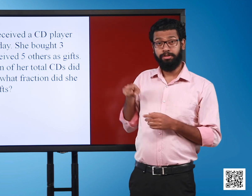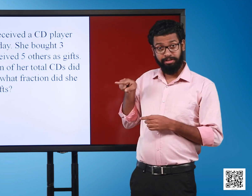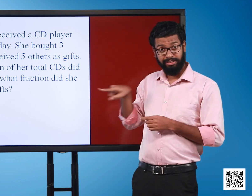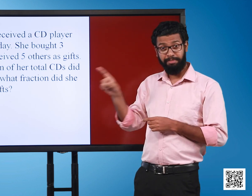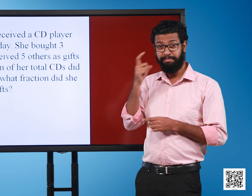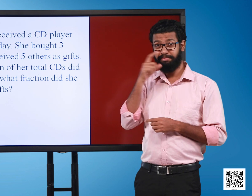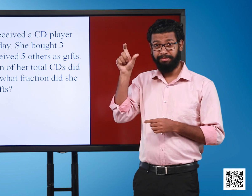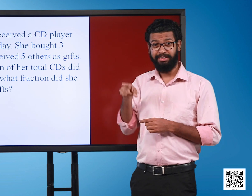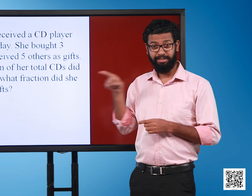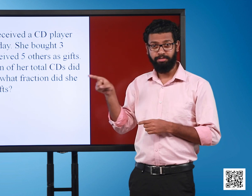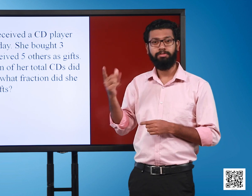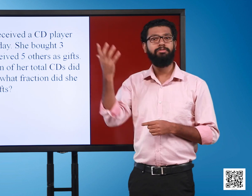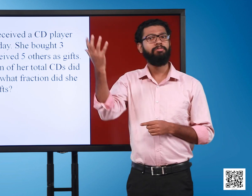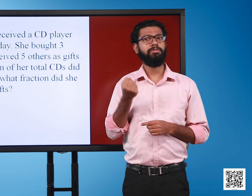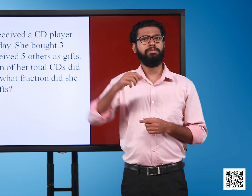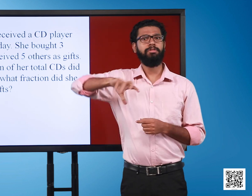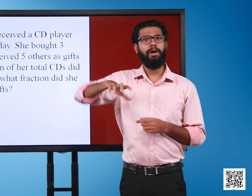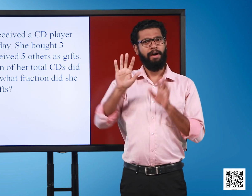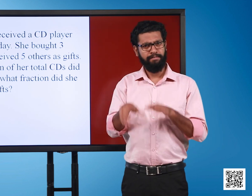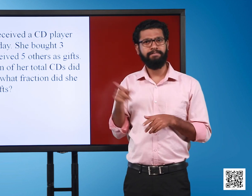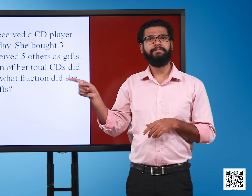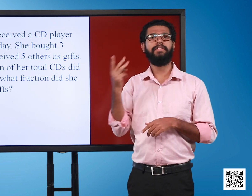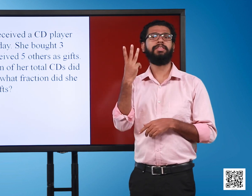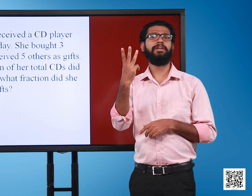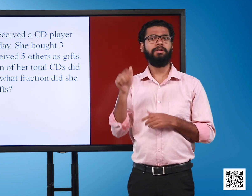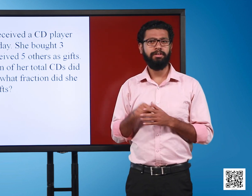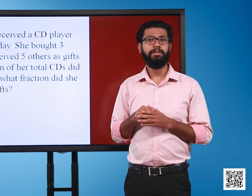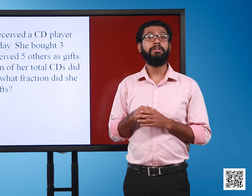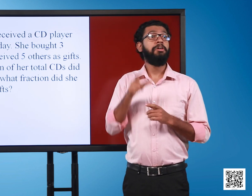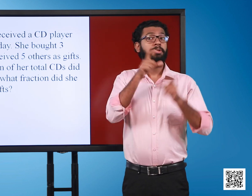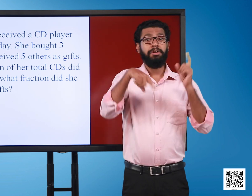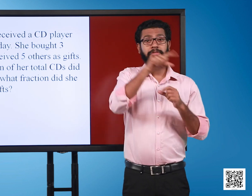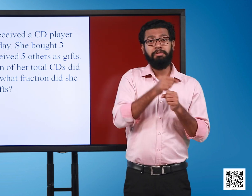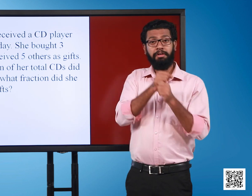She bought 3 CDs and received 5 others as gifts.